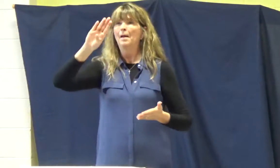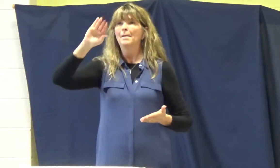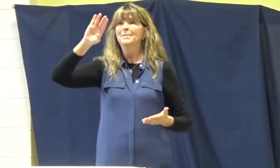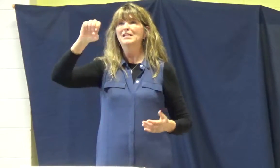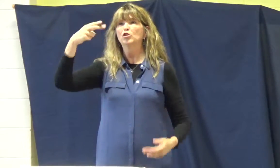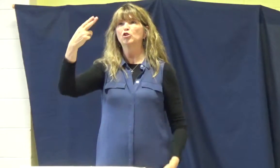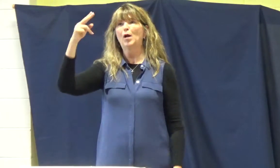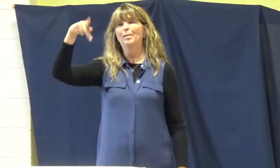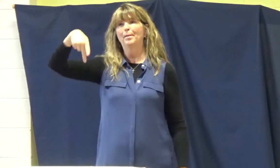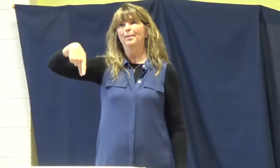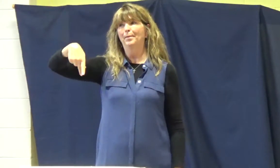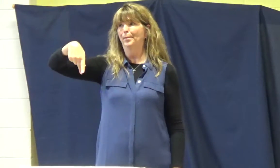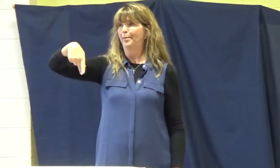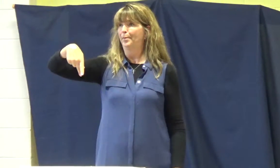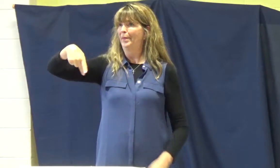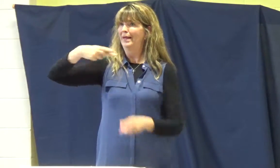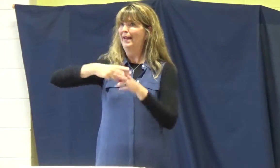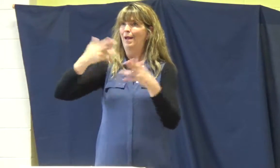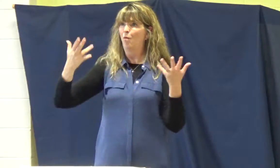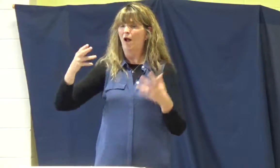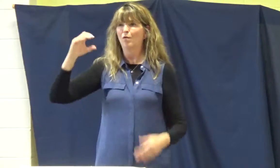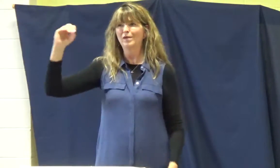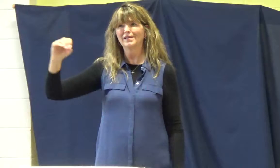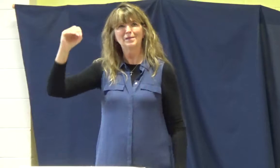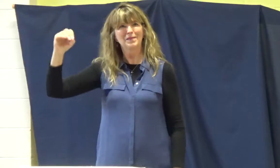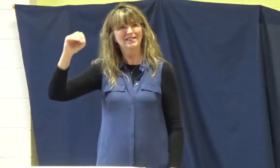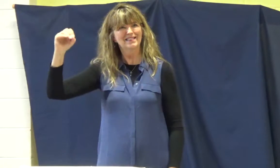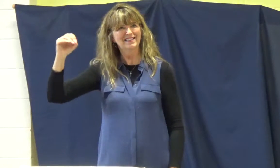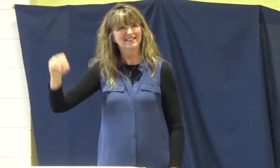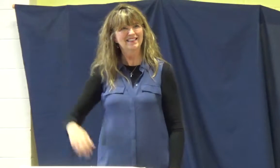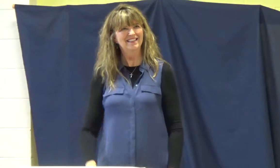around the year